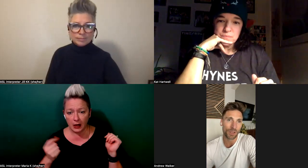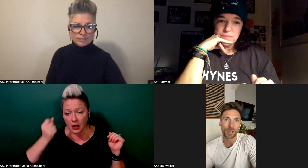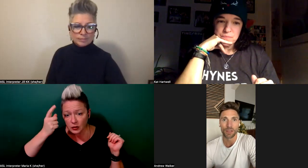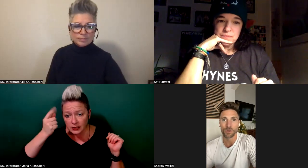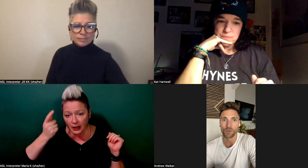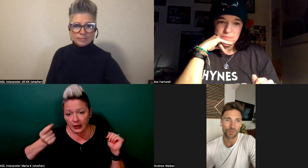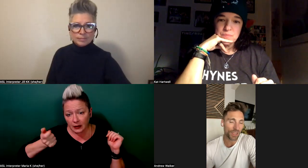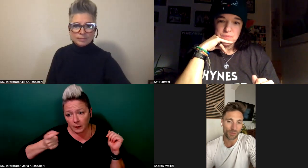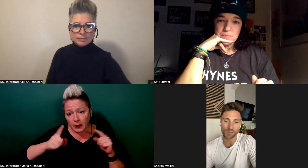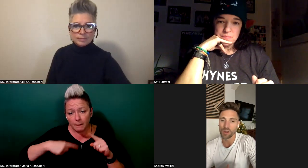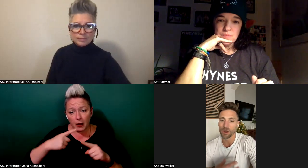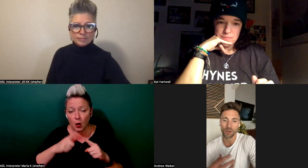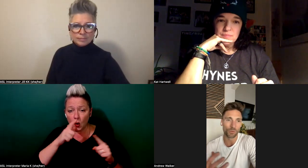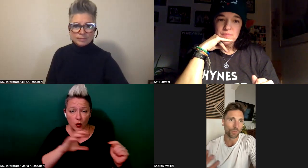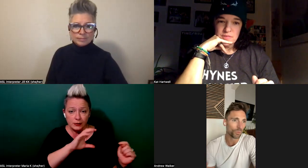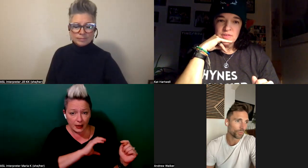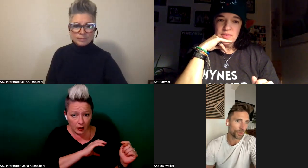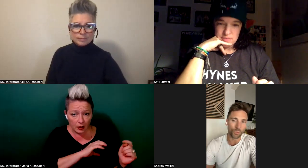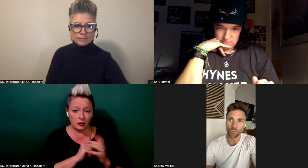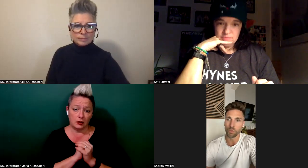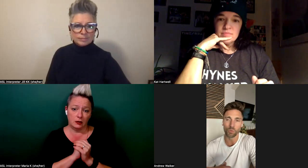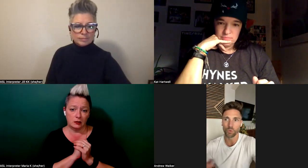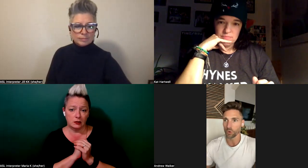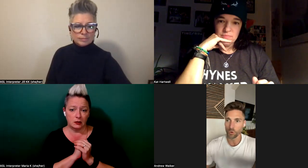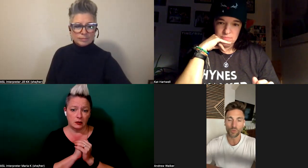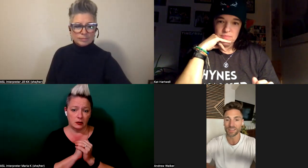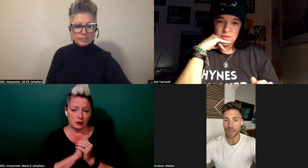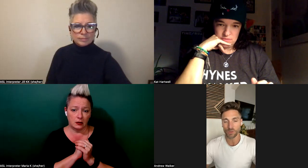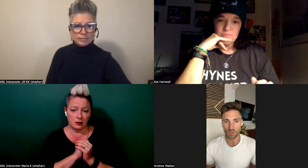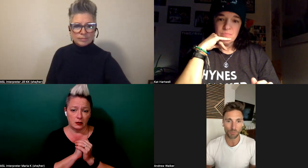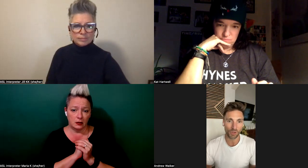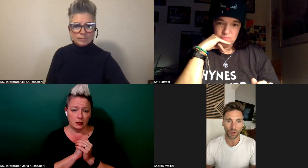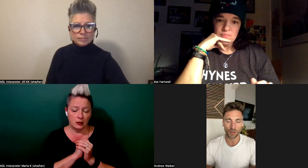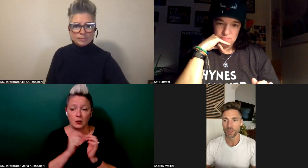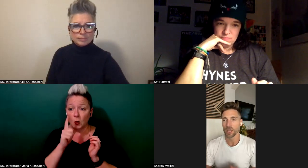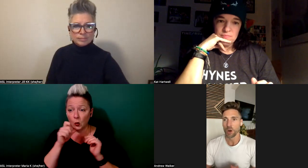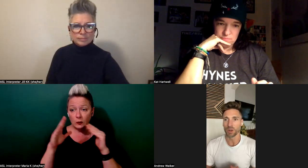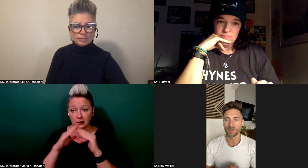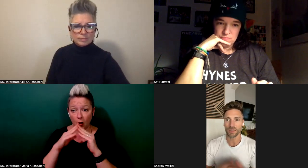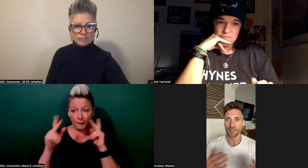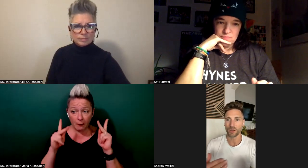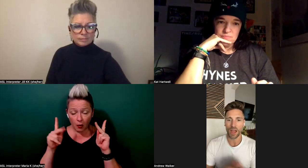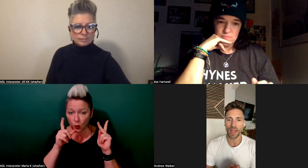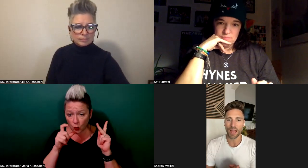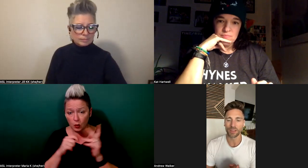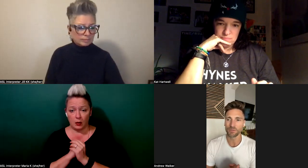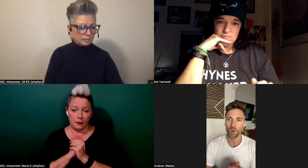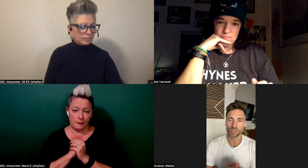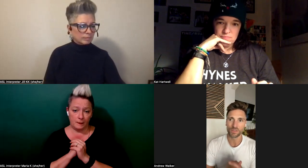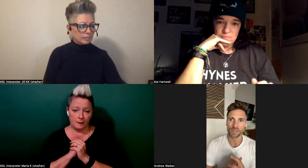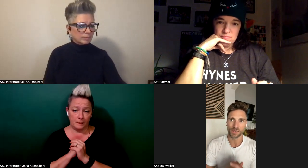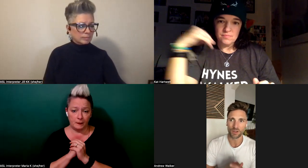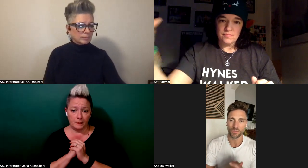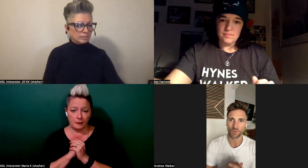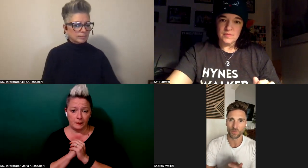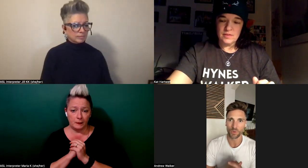about who the characters are, you know, who the townspeople are. But I think, you know, I loved